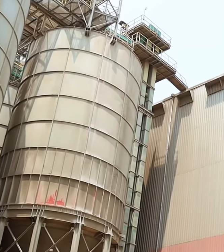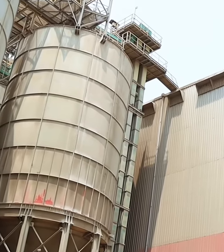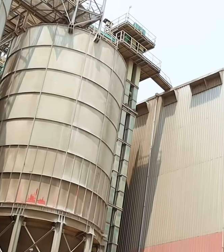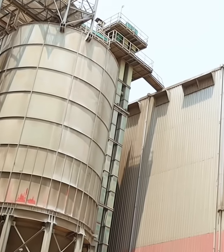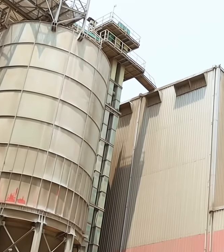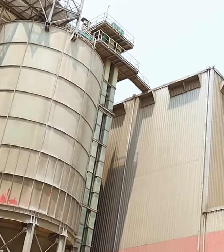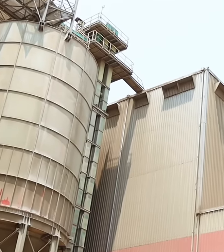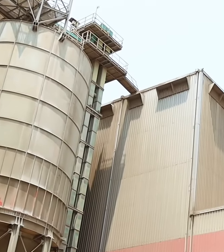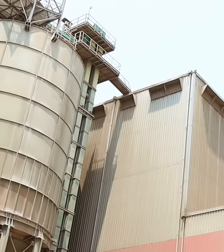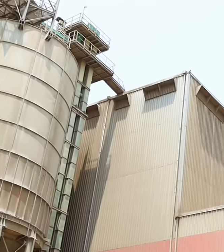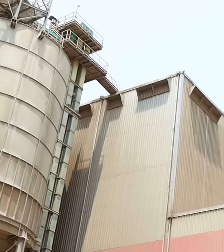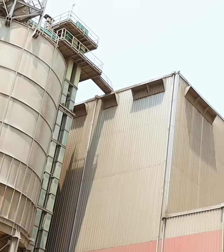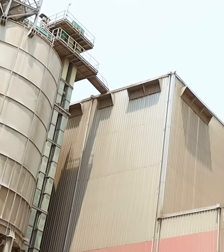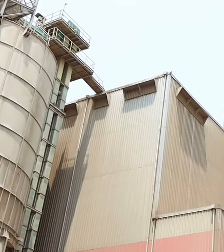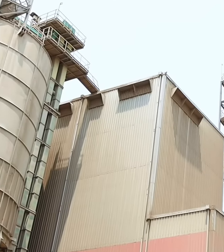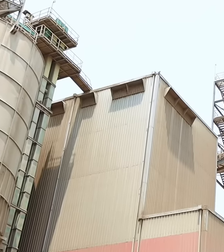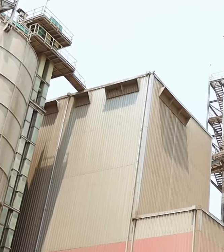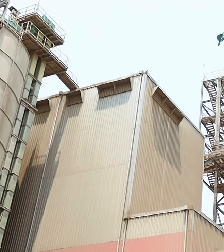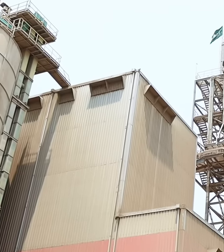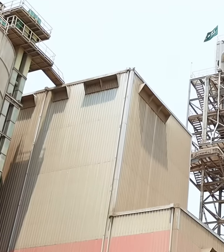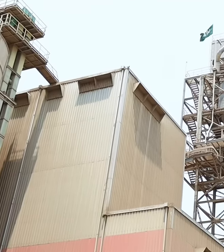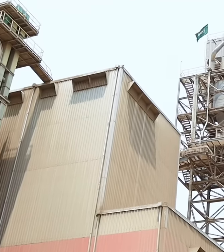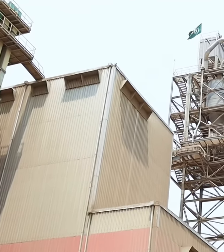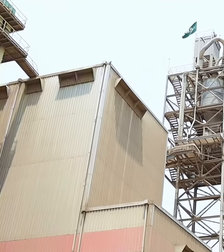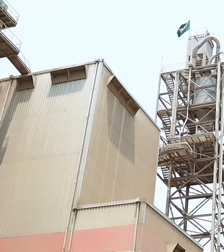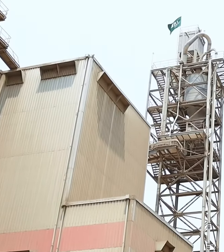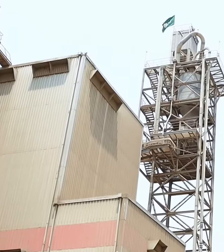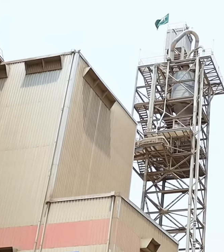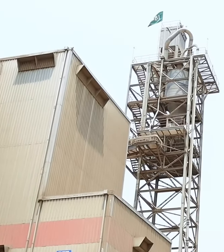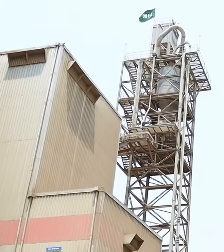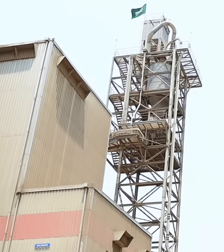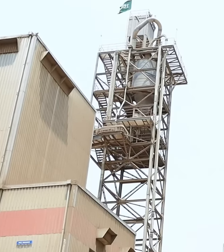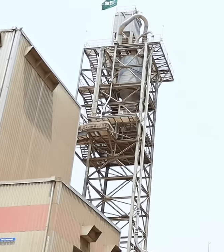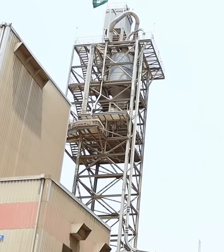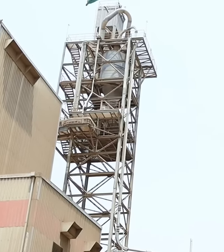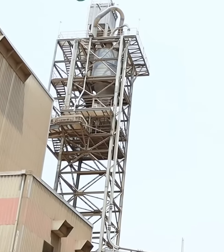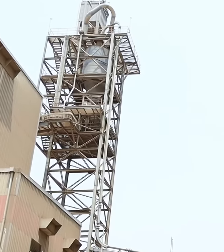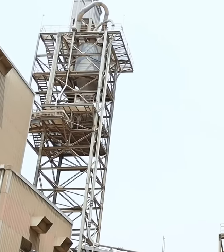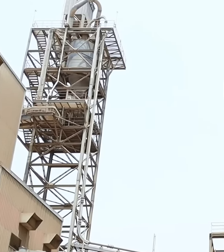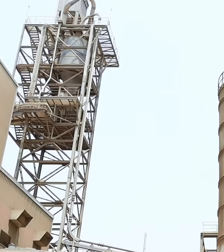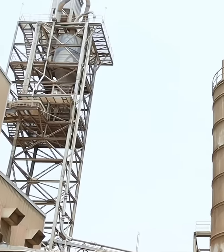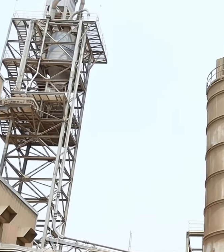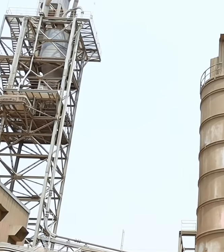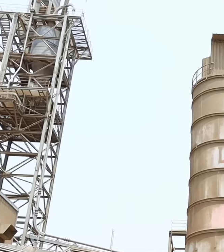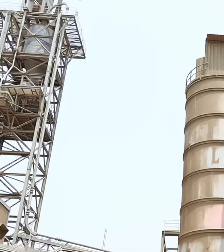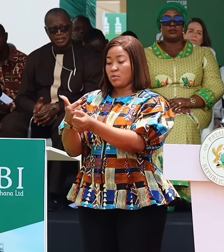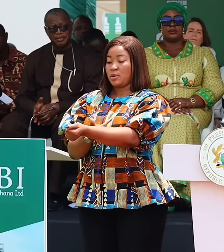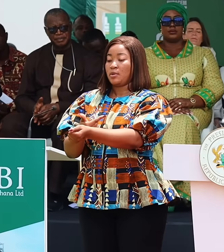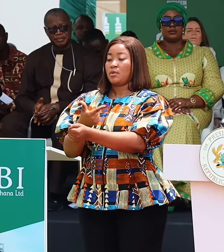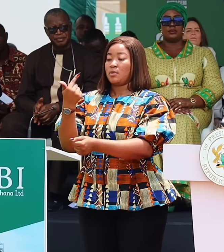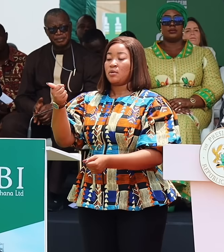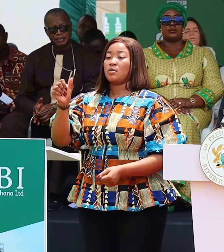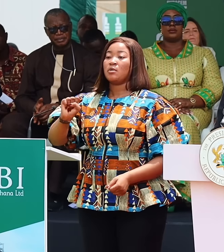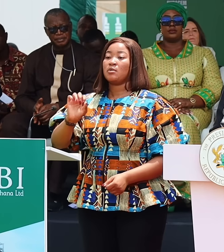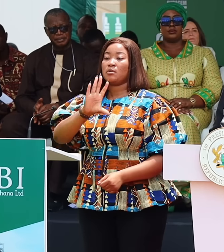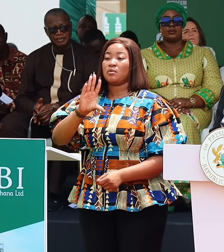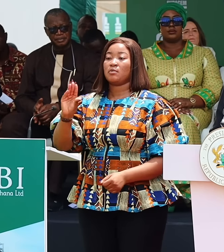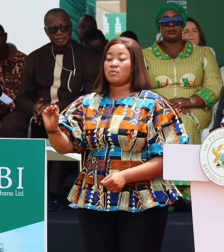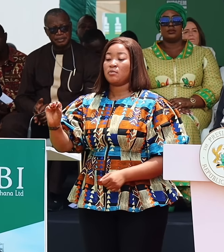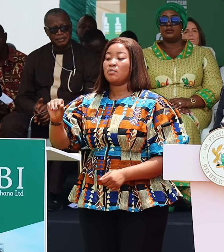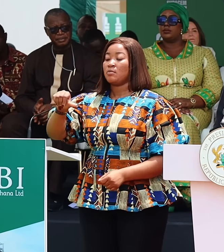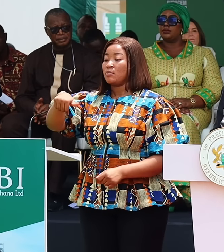gas fields in the Western region. This is a collaboration with our own Ghana Gas and our